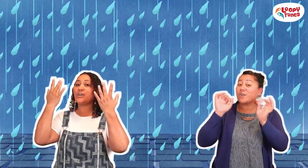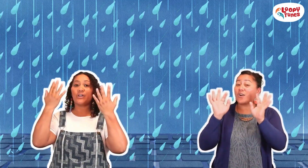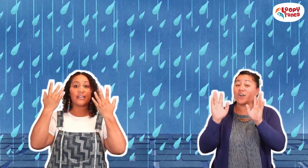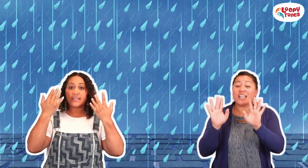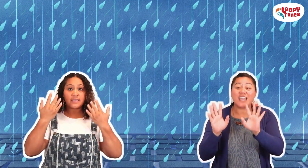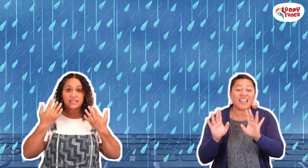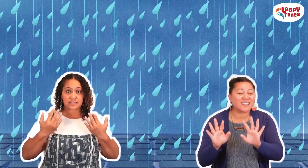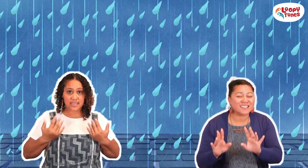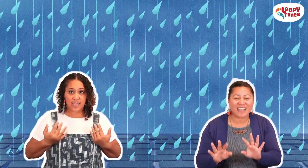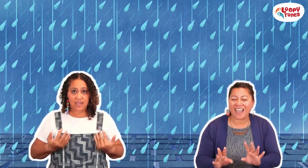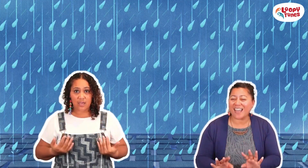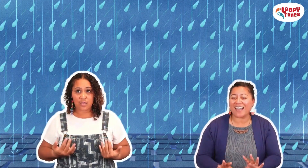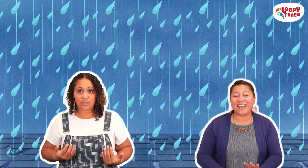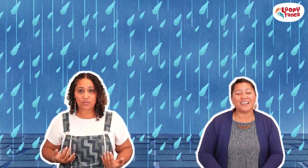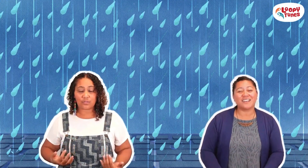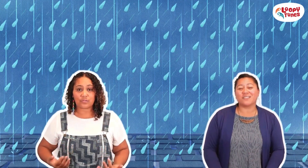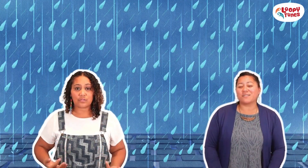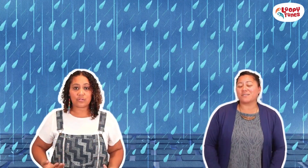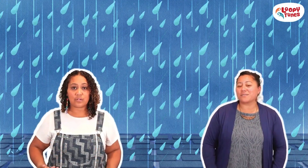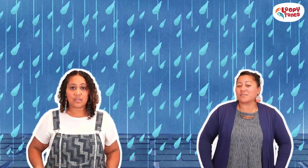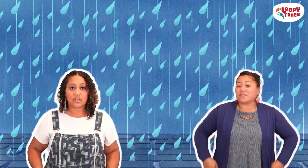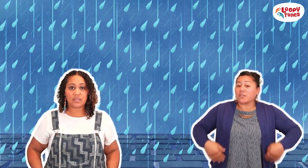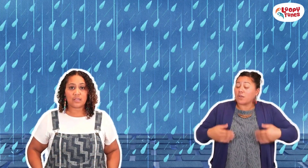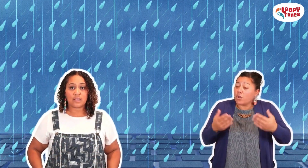is falling down.